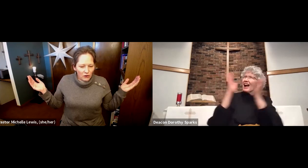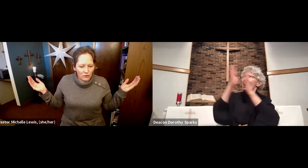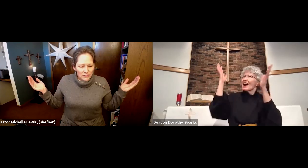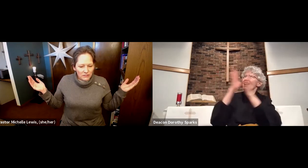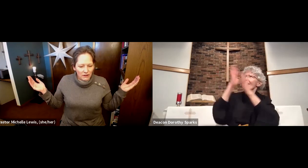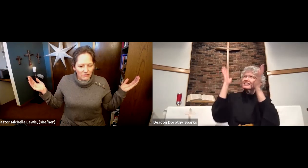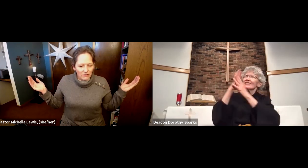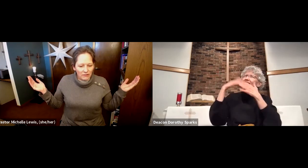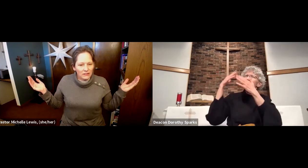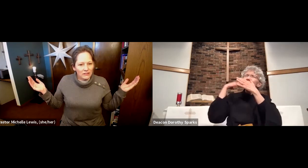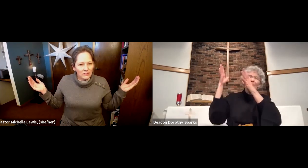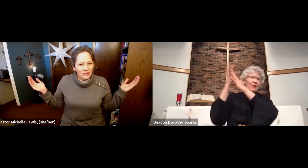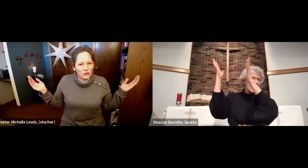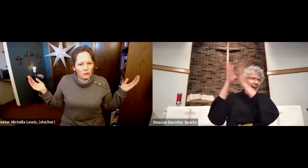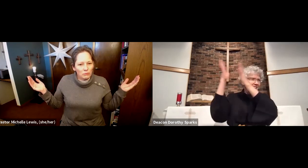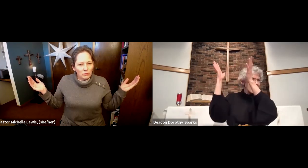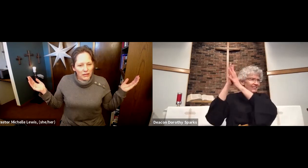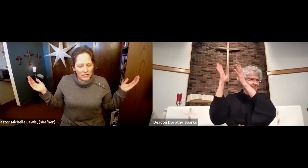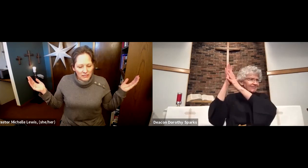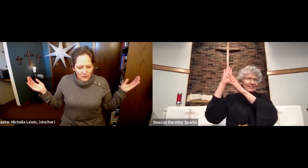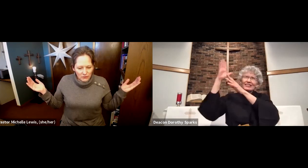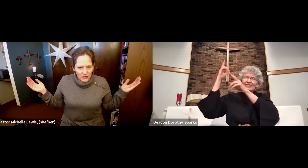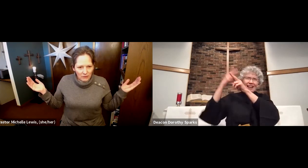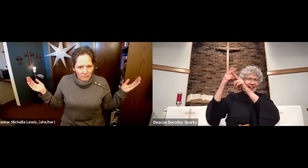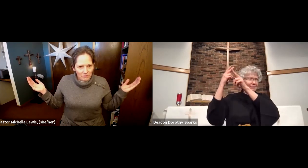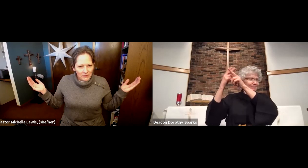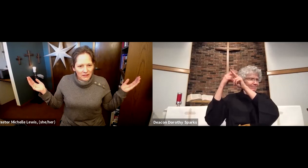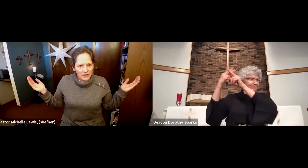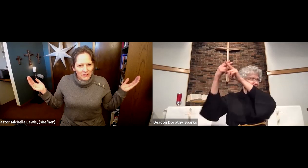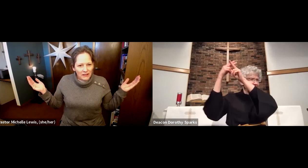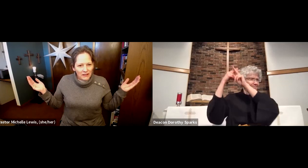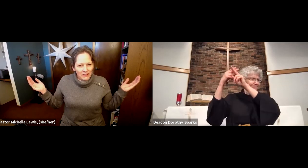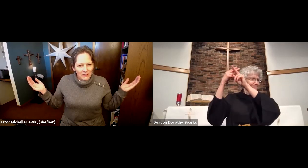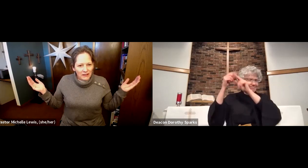and the hosts of heaven, we praise your name